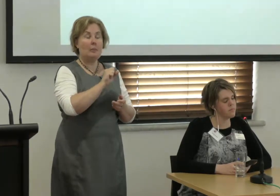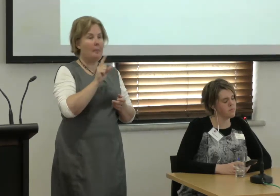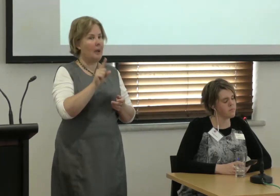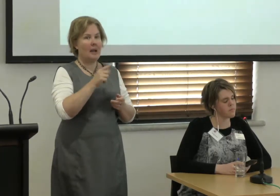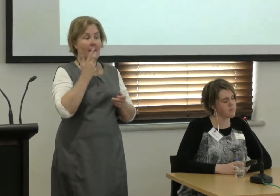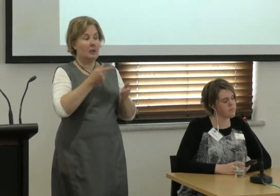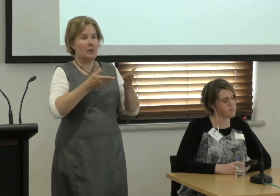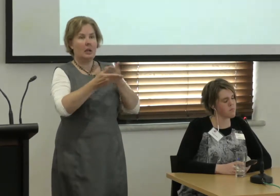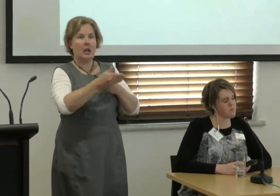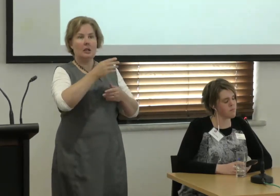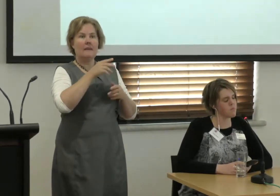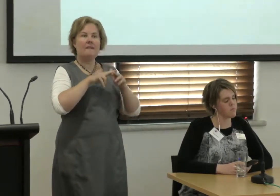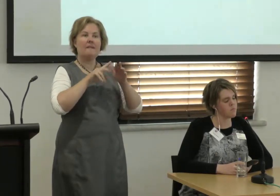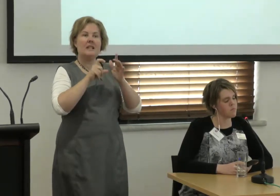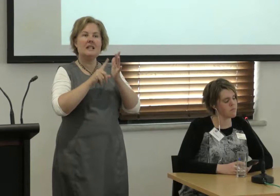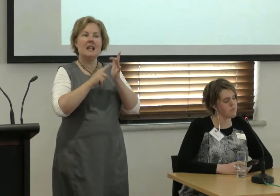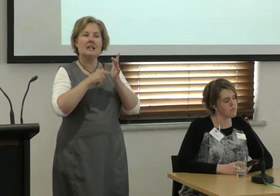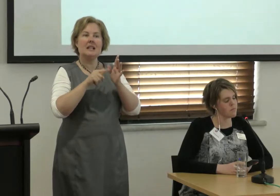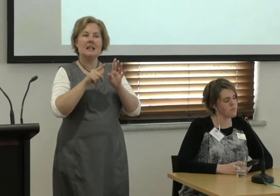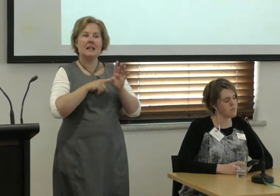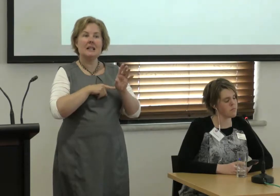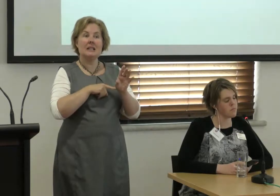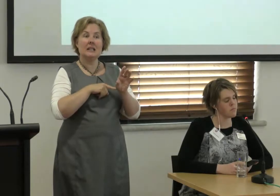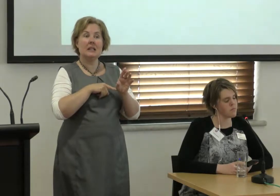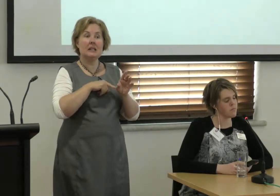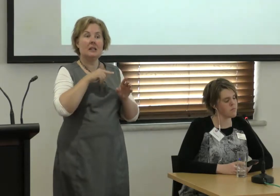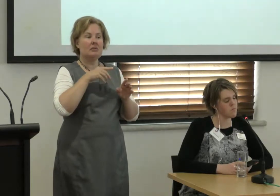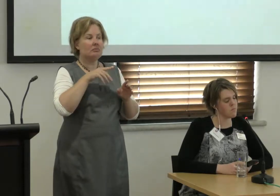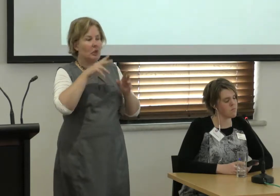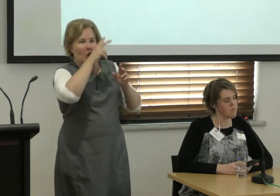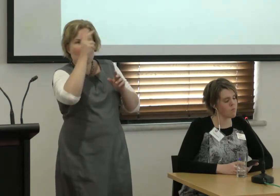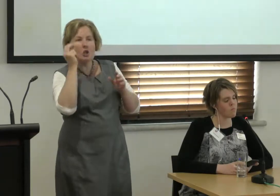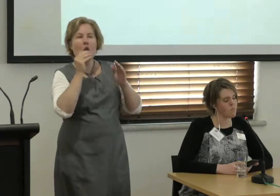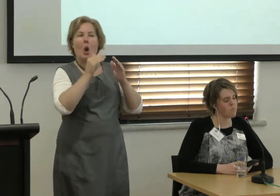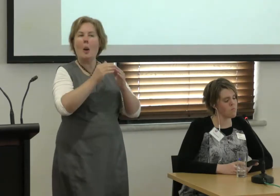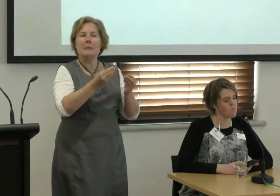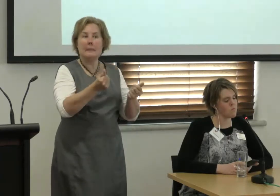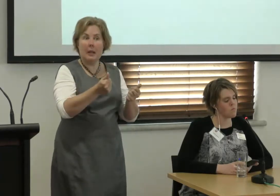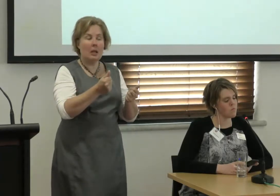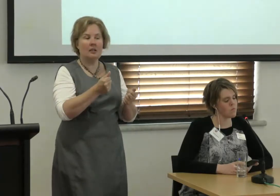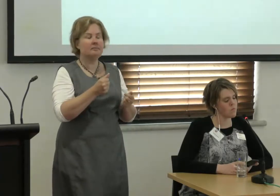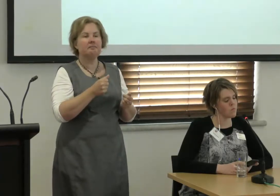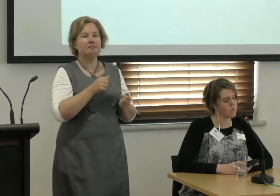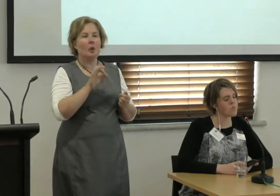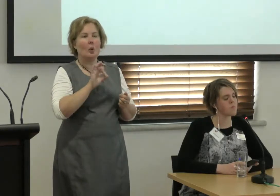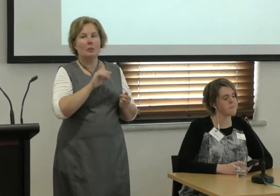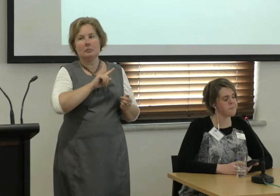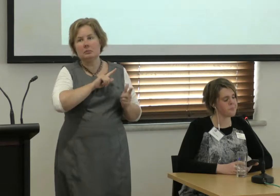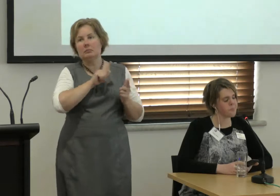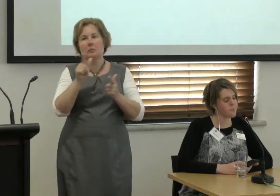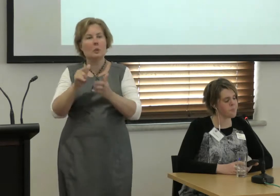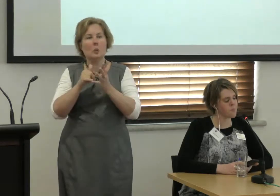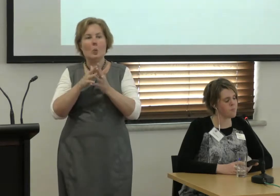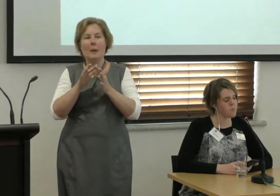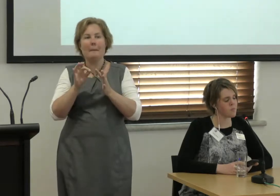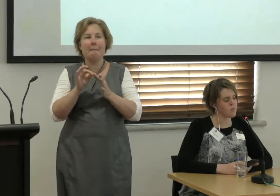a canvas back, they will give that to you and think that it is sufficient to your needs.